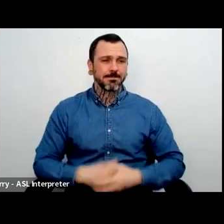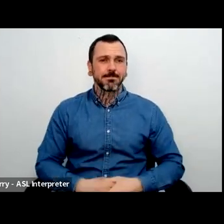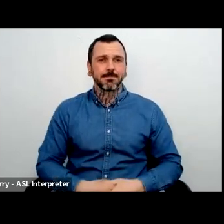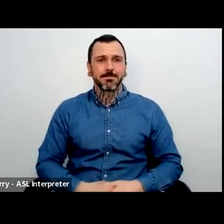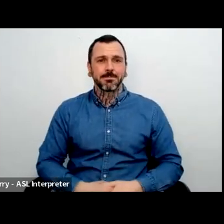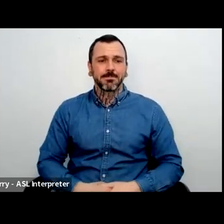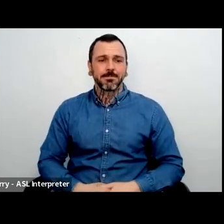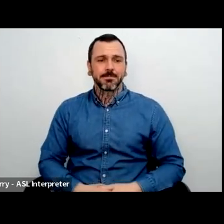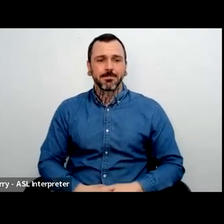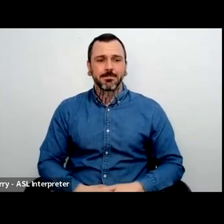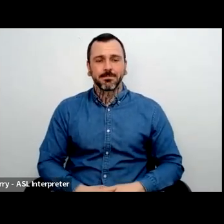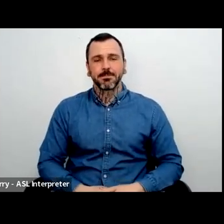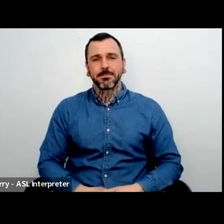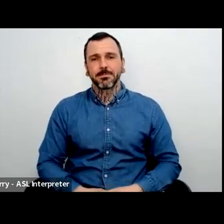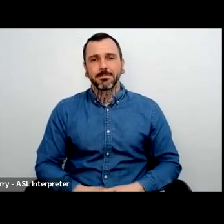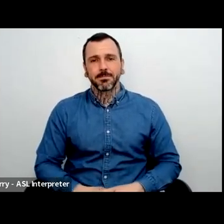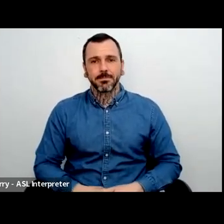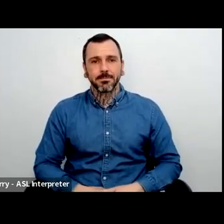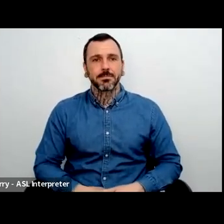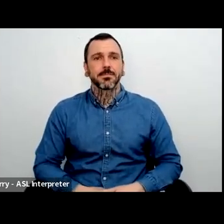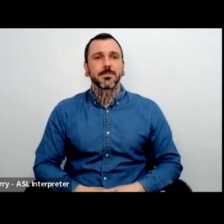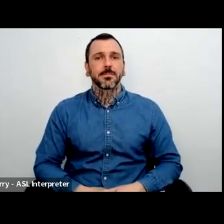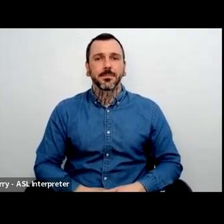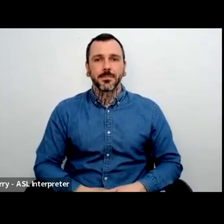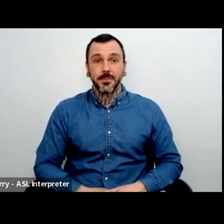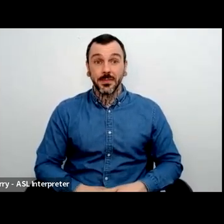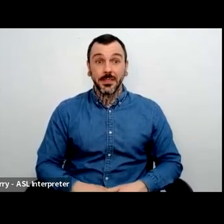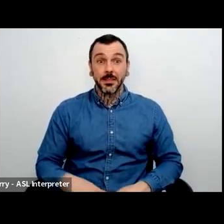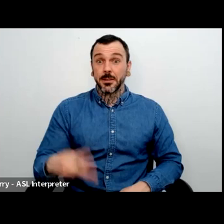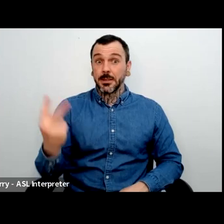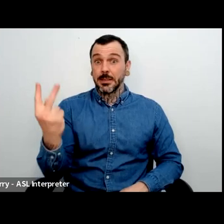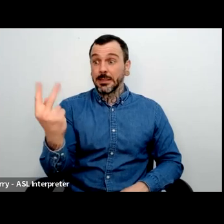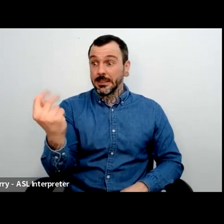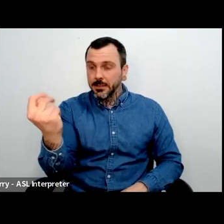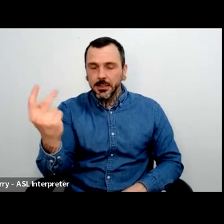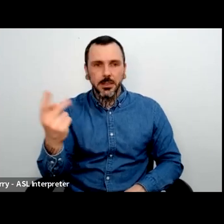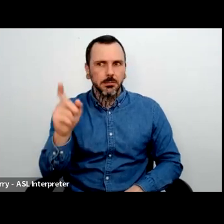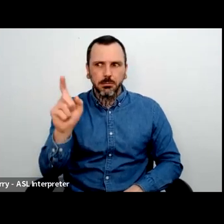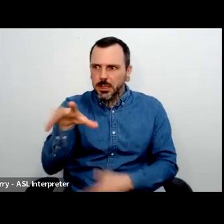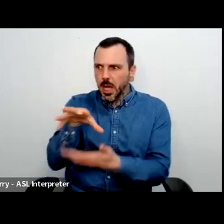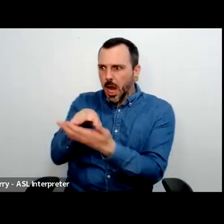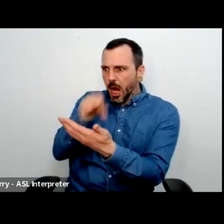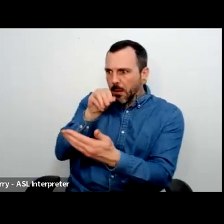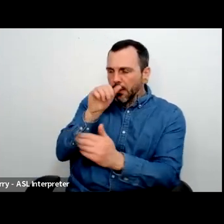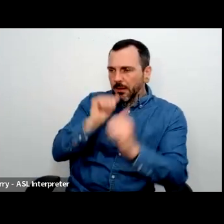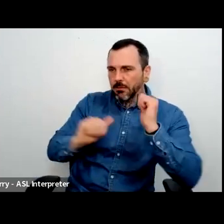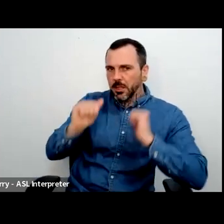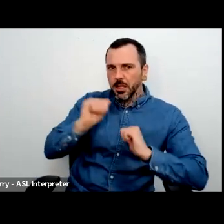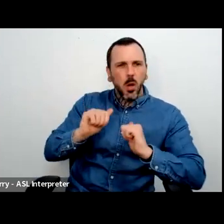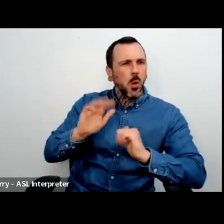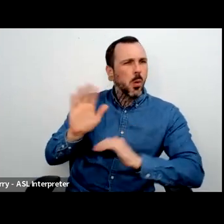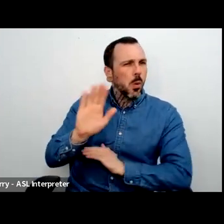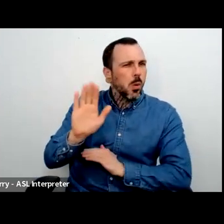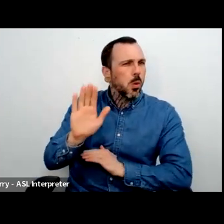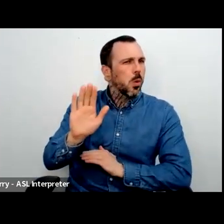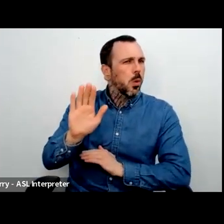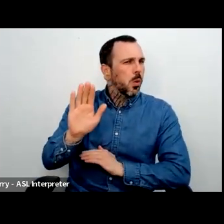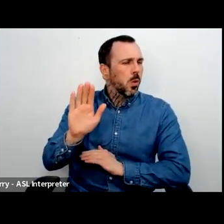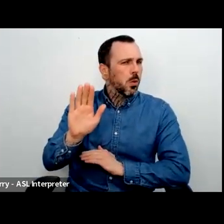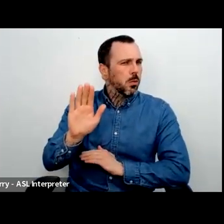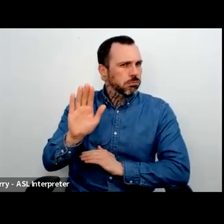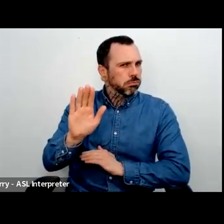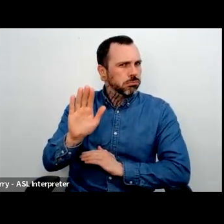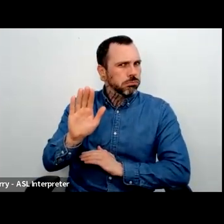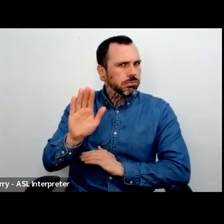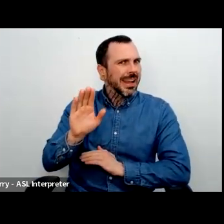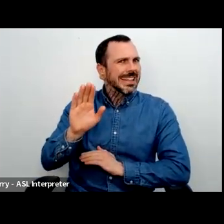to replicate and emulate those film and TV industries and markets. They're very, very